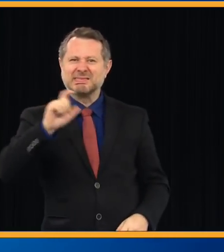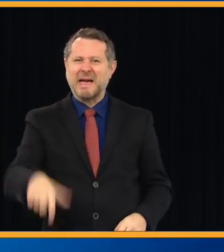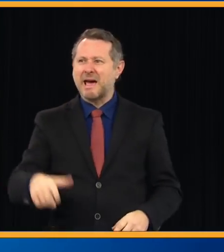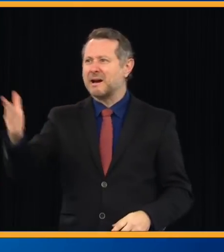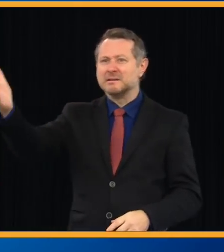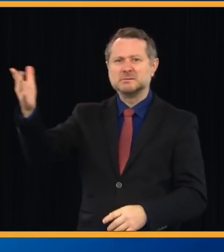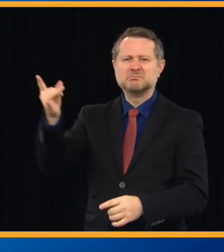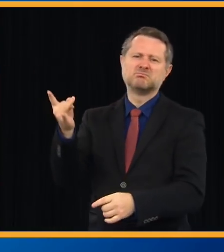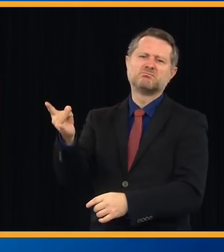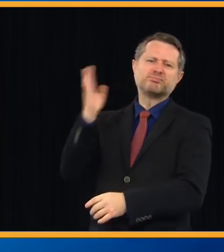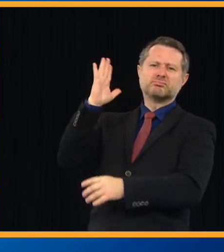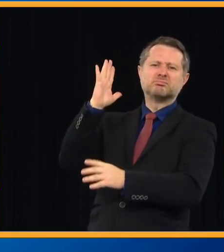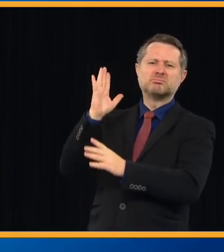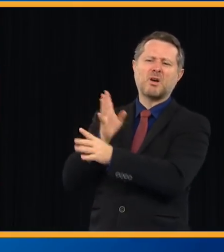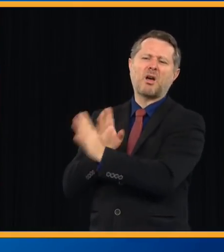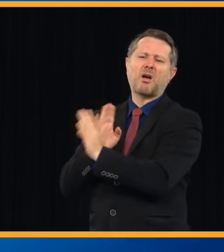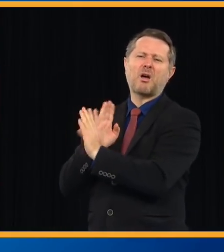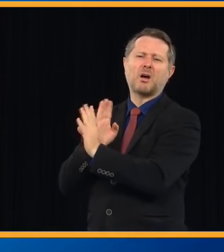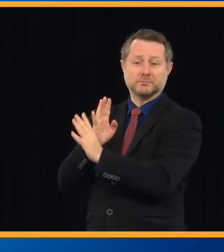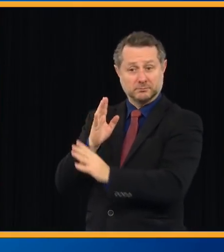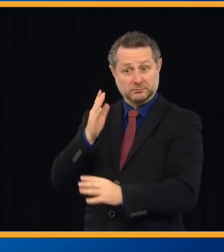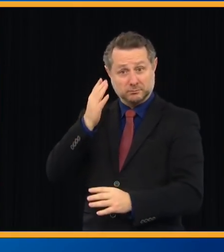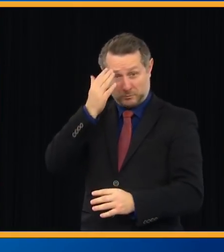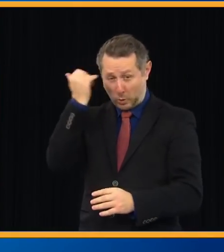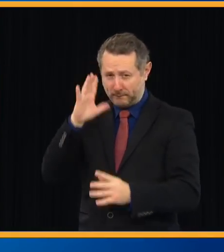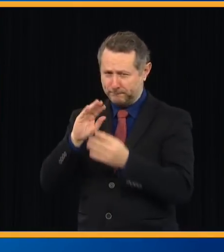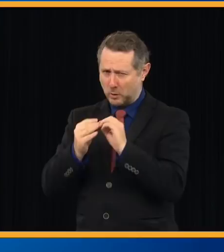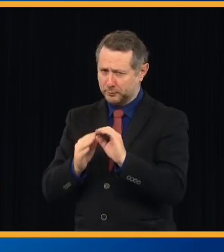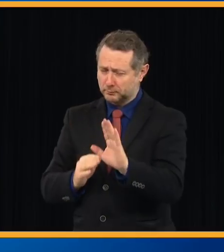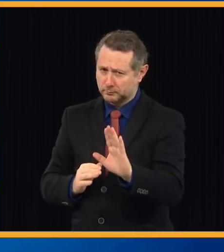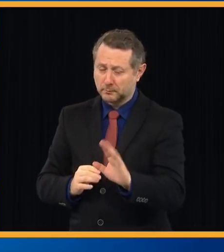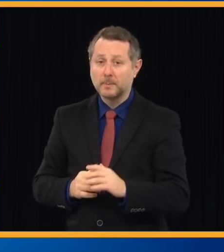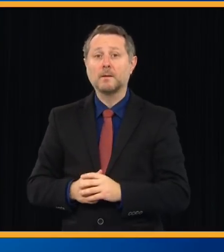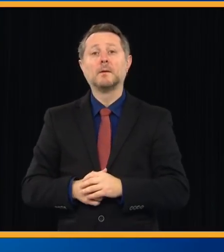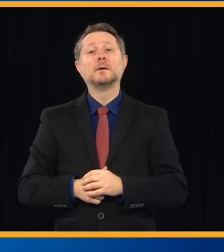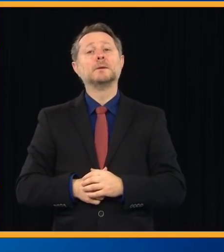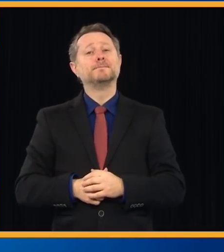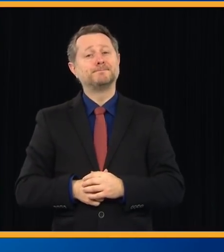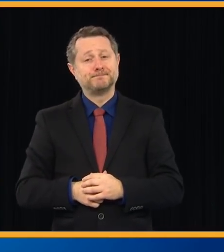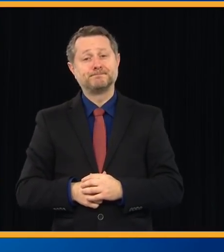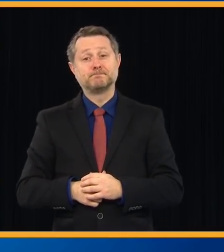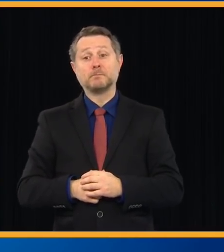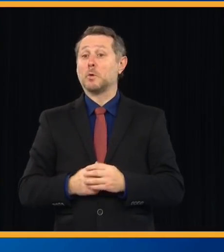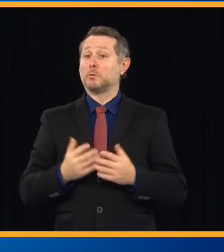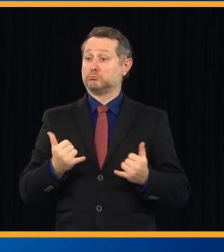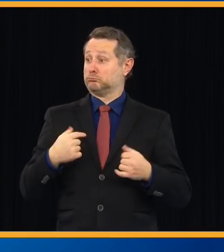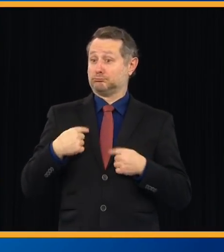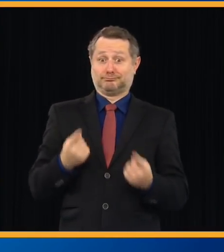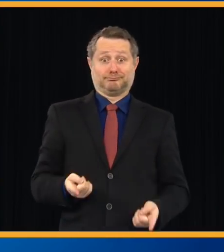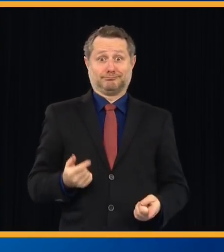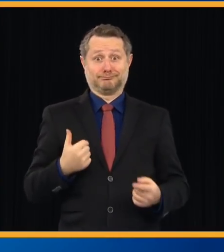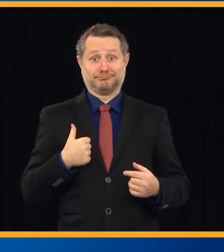that context. And not just for the retrospective, but for the prospective.